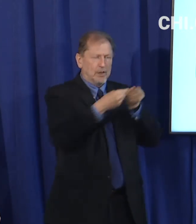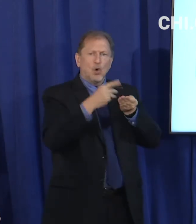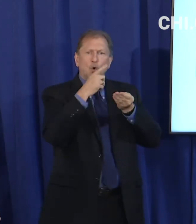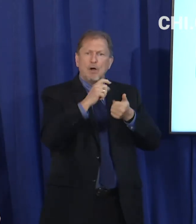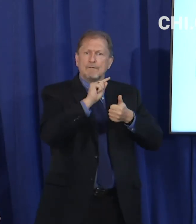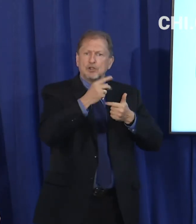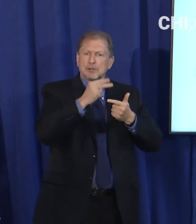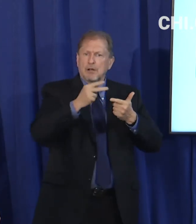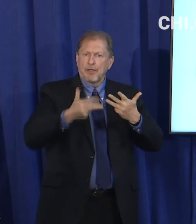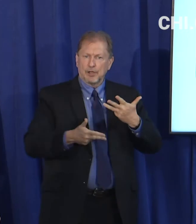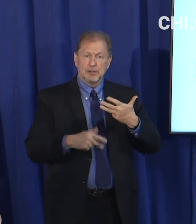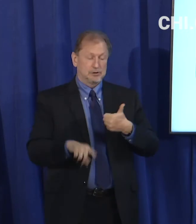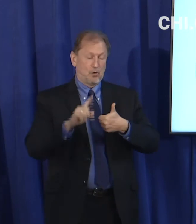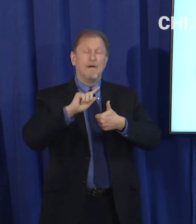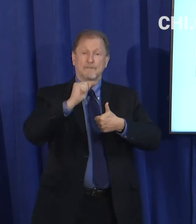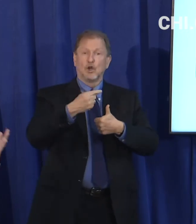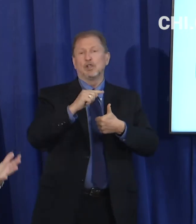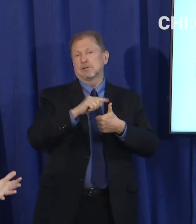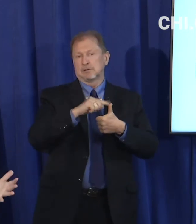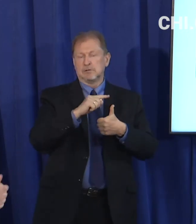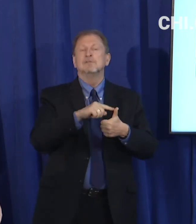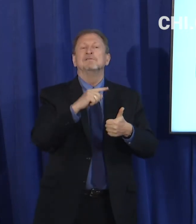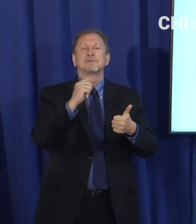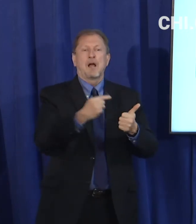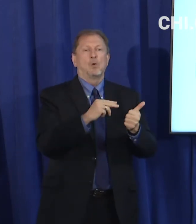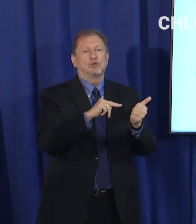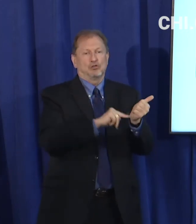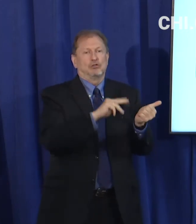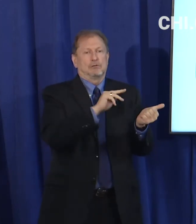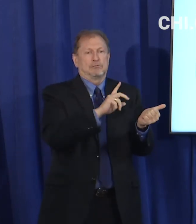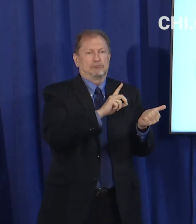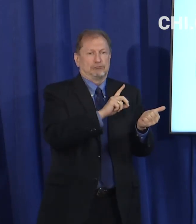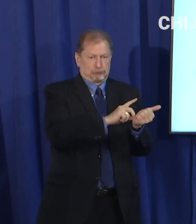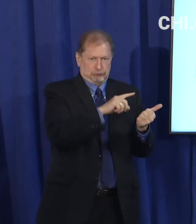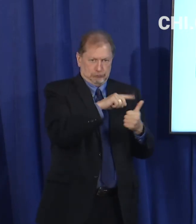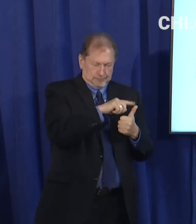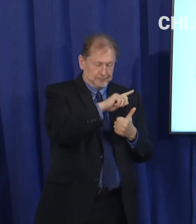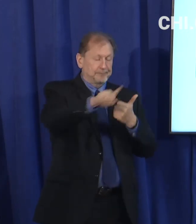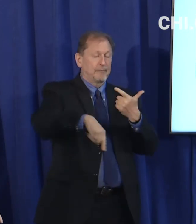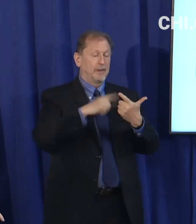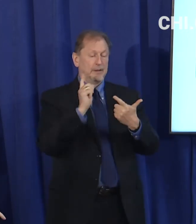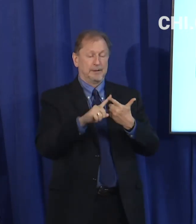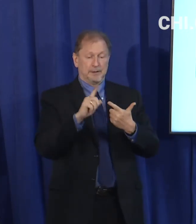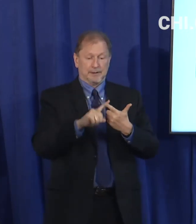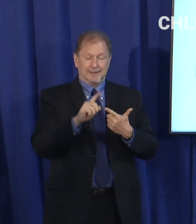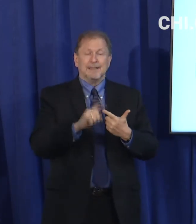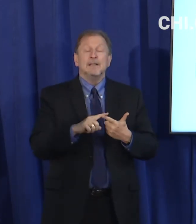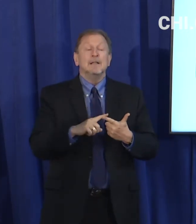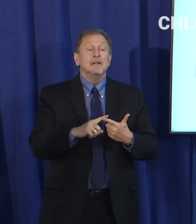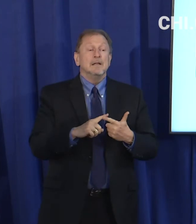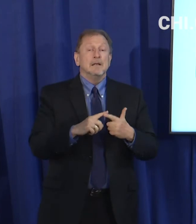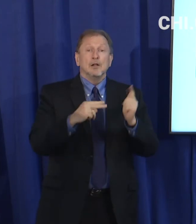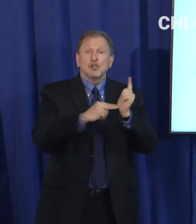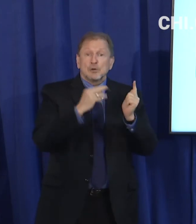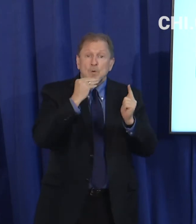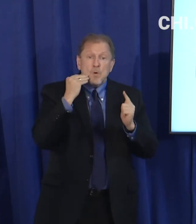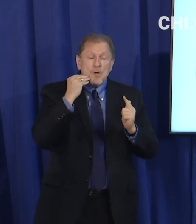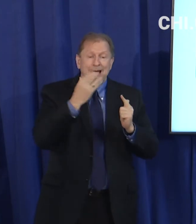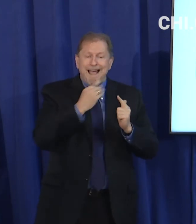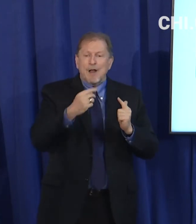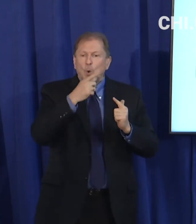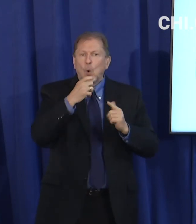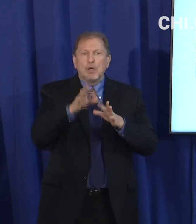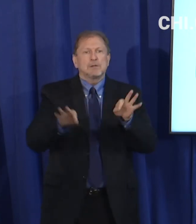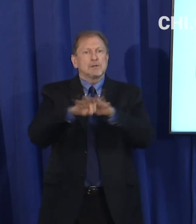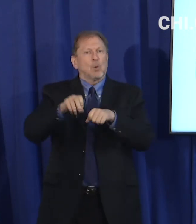part of that next tranche of who this is made available to. And we'll be working very hard, as you've seen